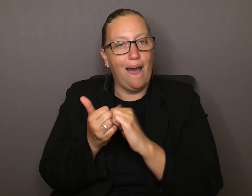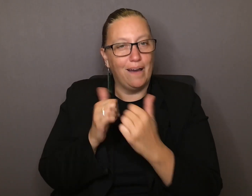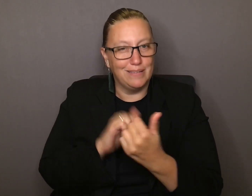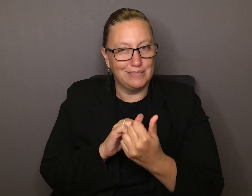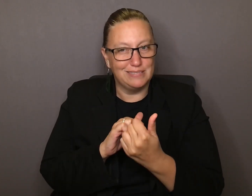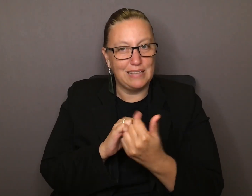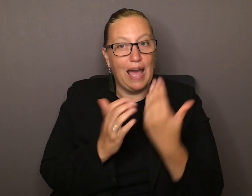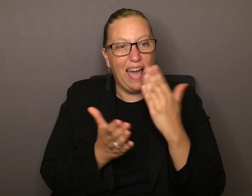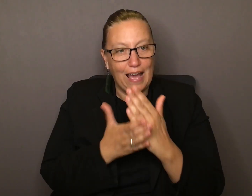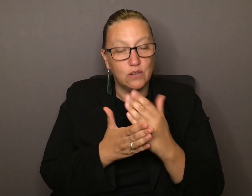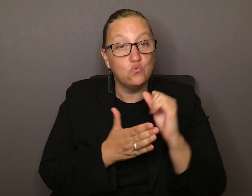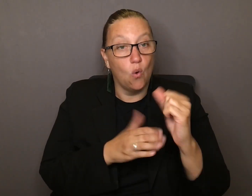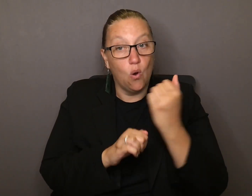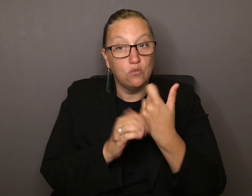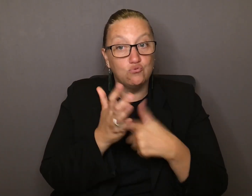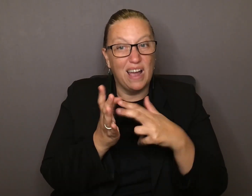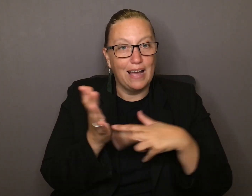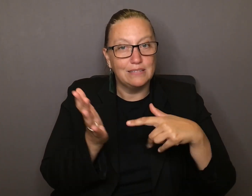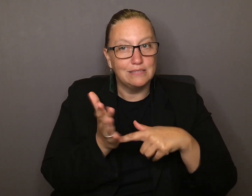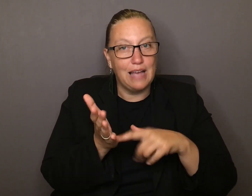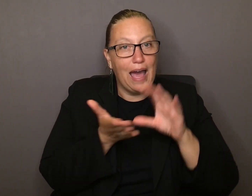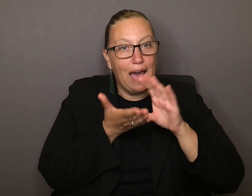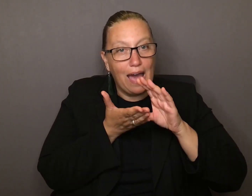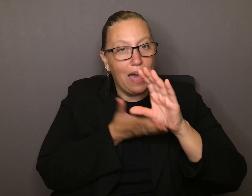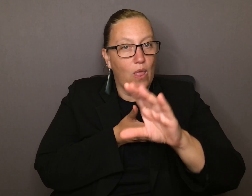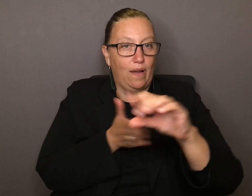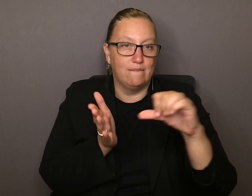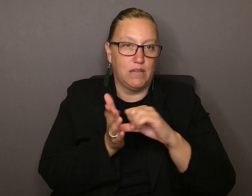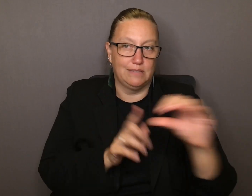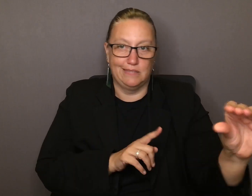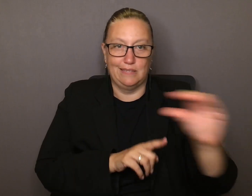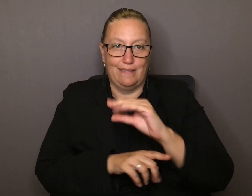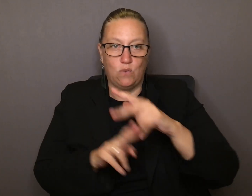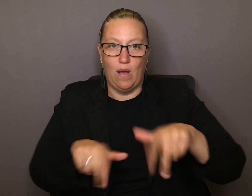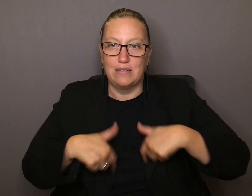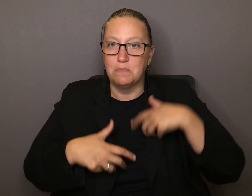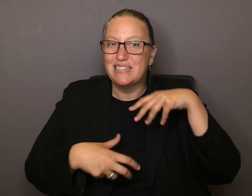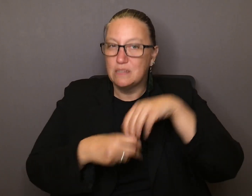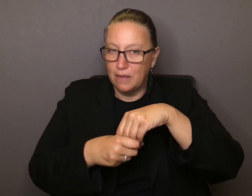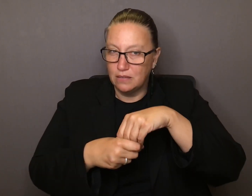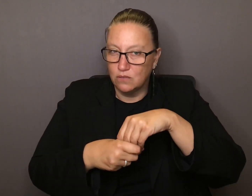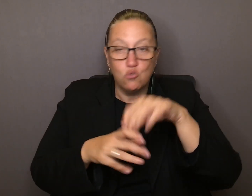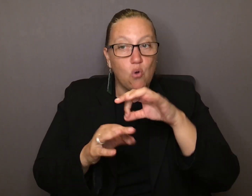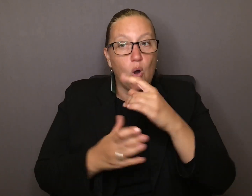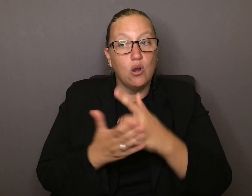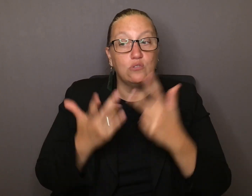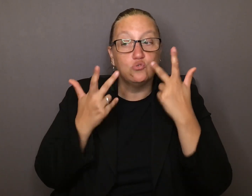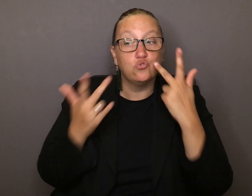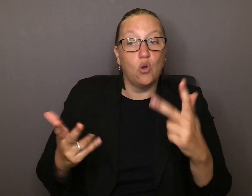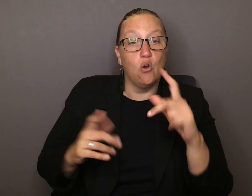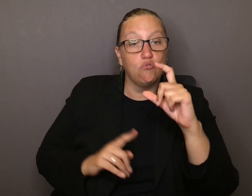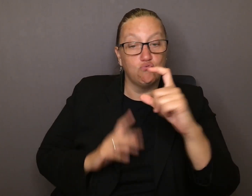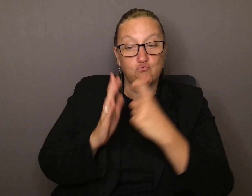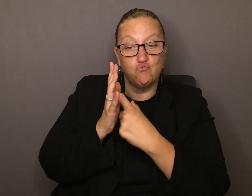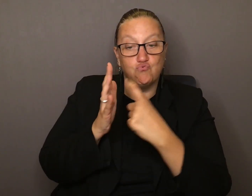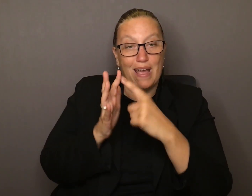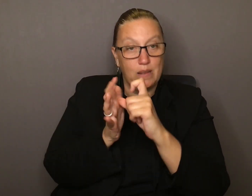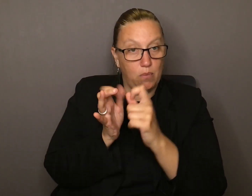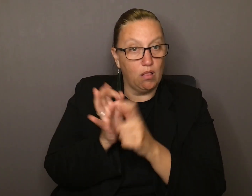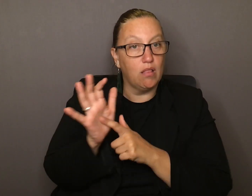funding in your grant for our participation. That not only adds credibility, it maximizes impact. We